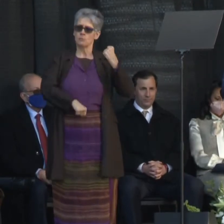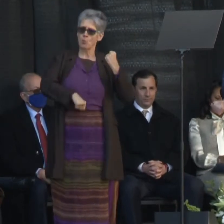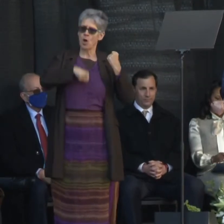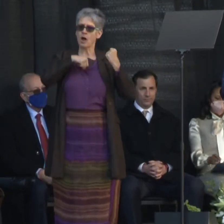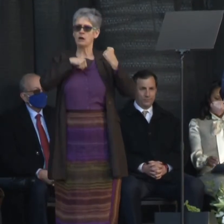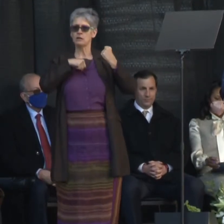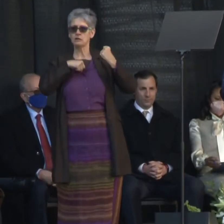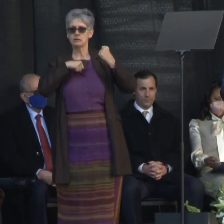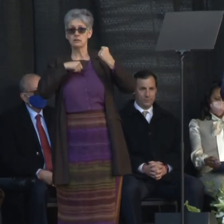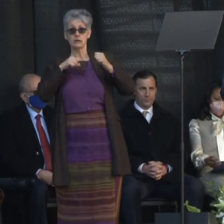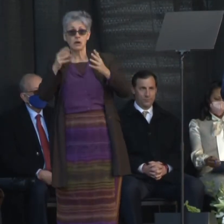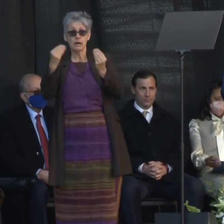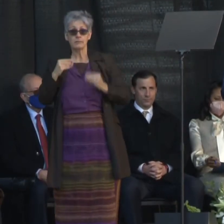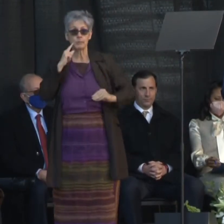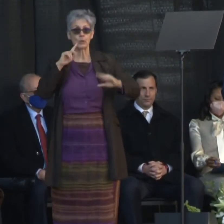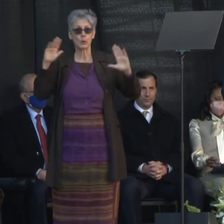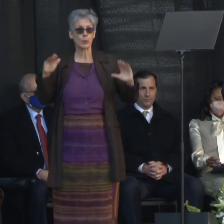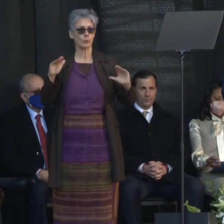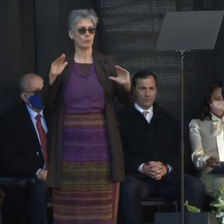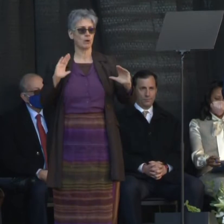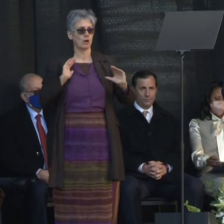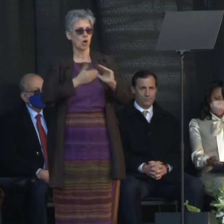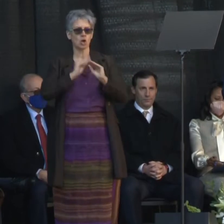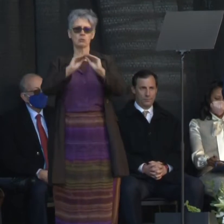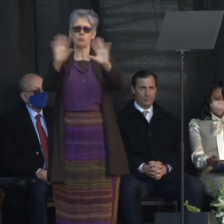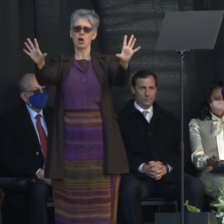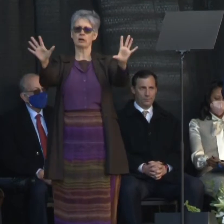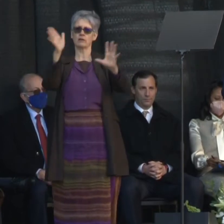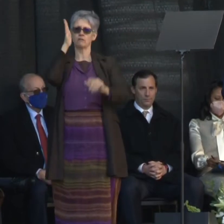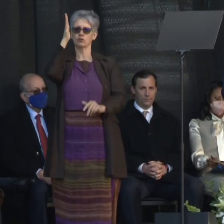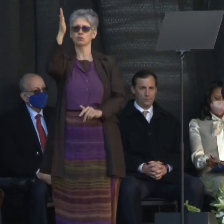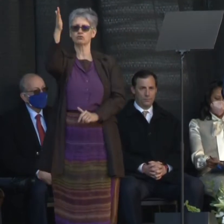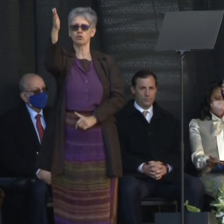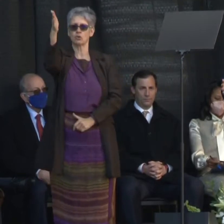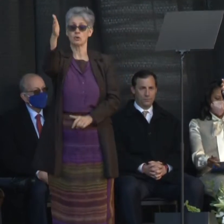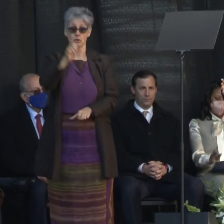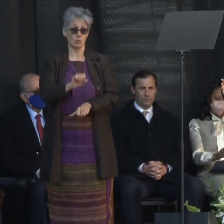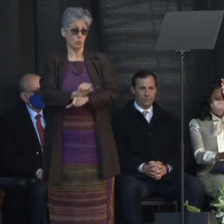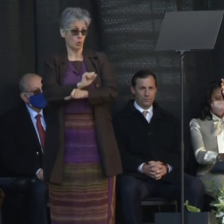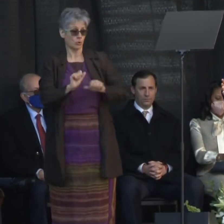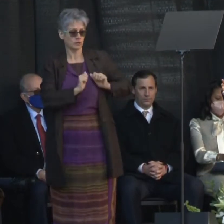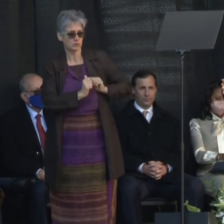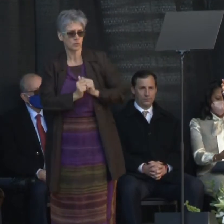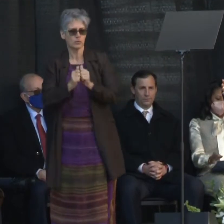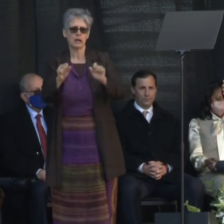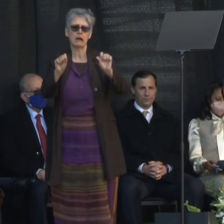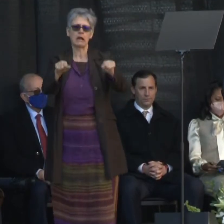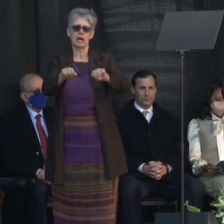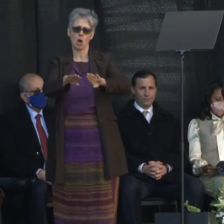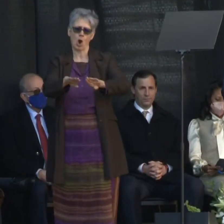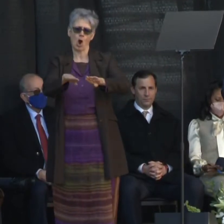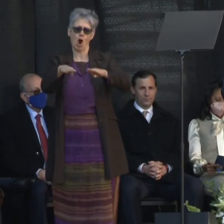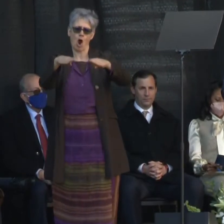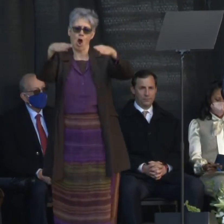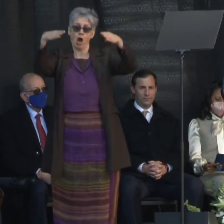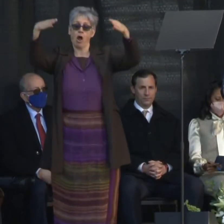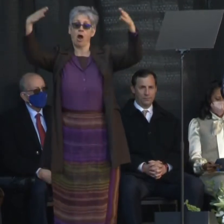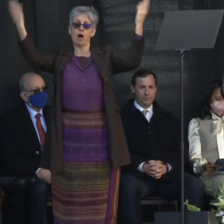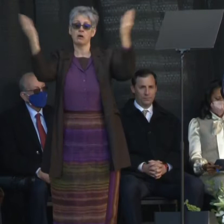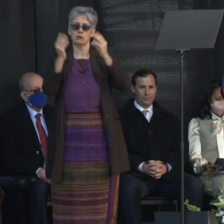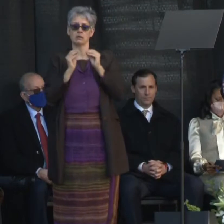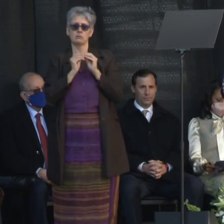Columbia's bright future just ahead. Working together, we can open up our community. Make it a place